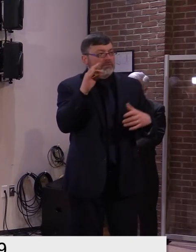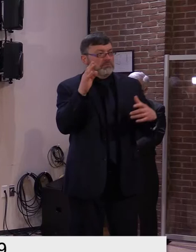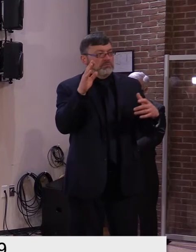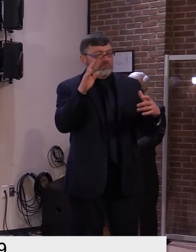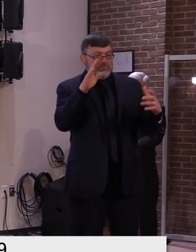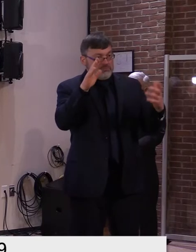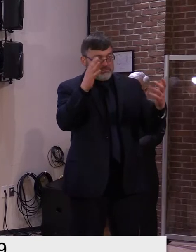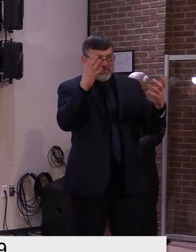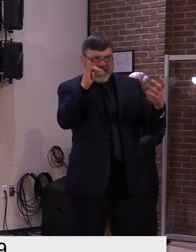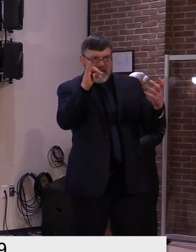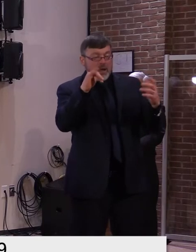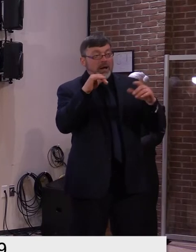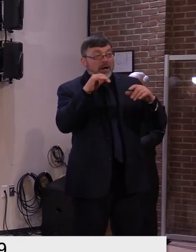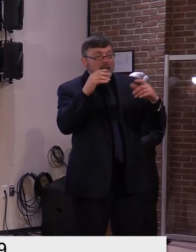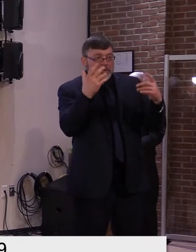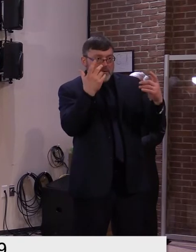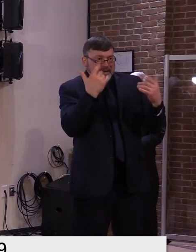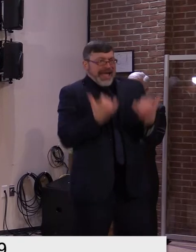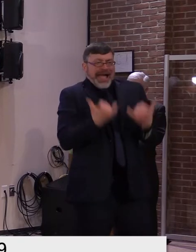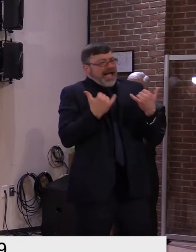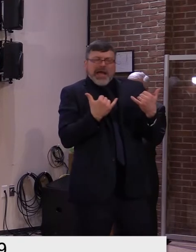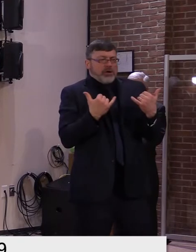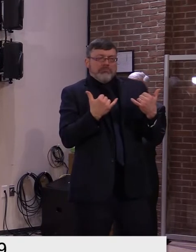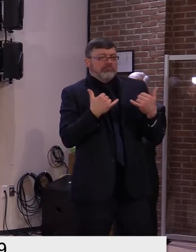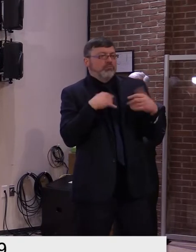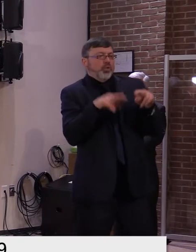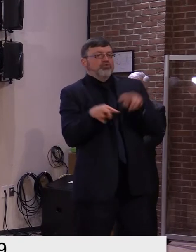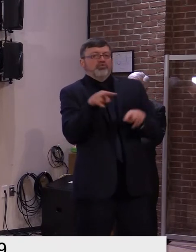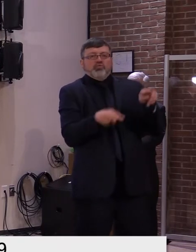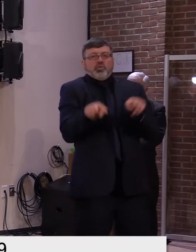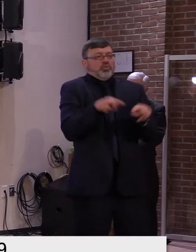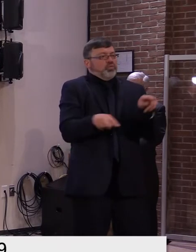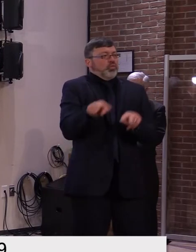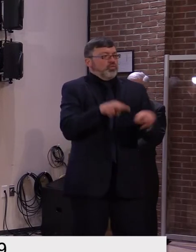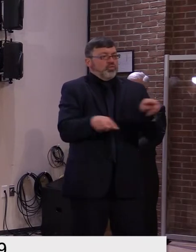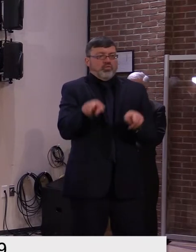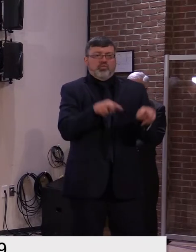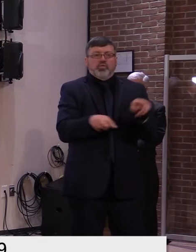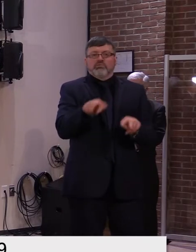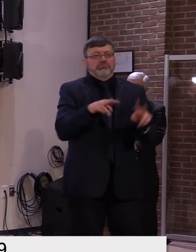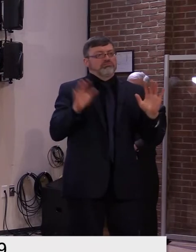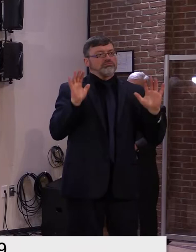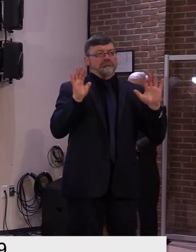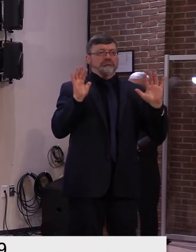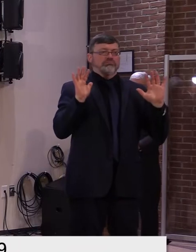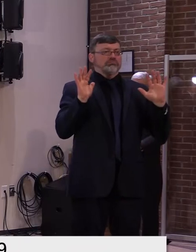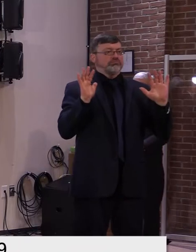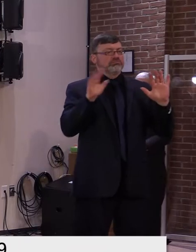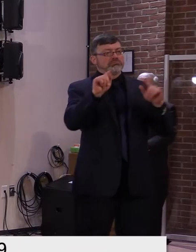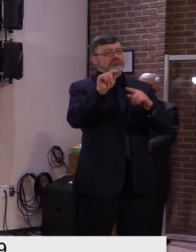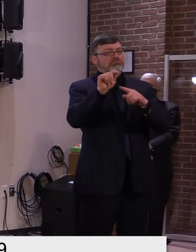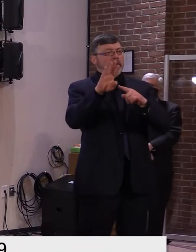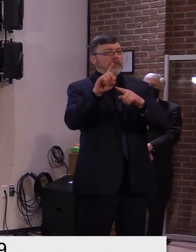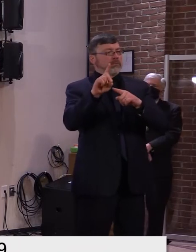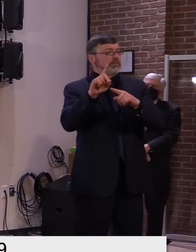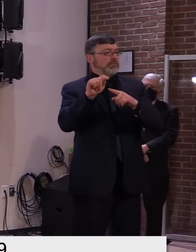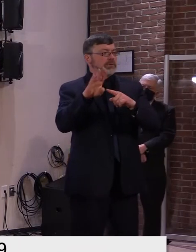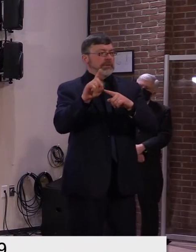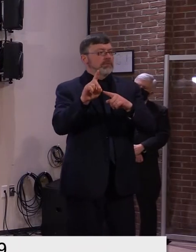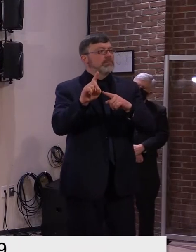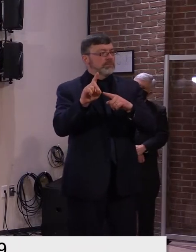able to publicly show you, make this visible and transparent about